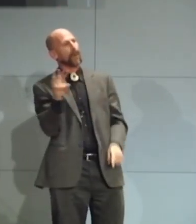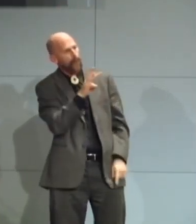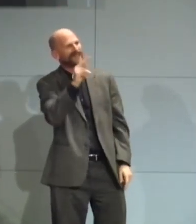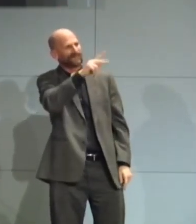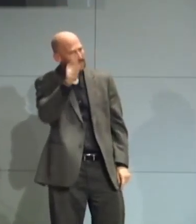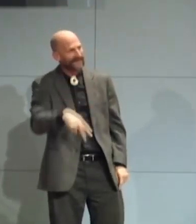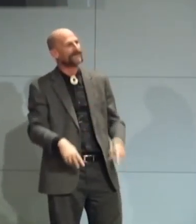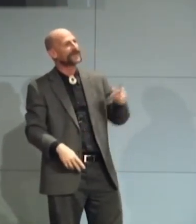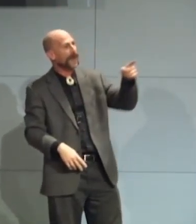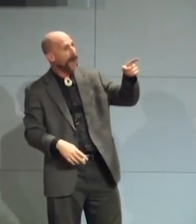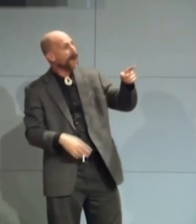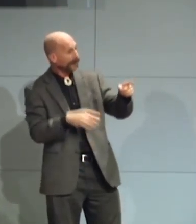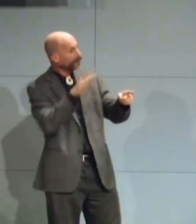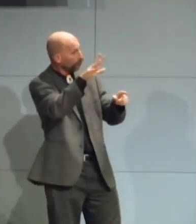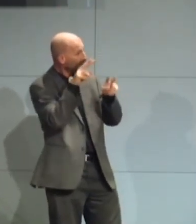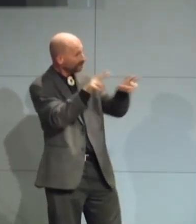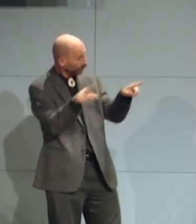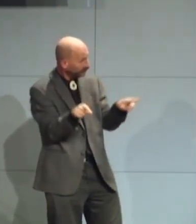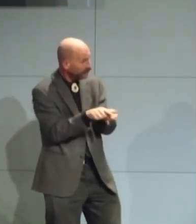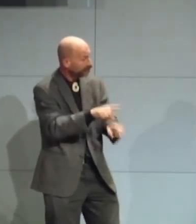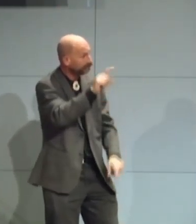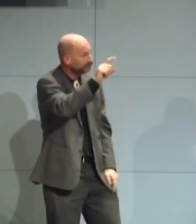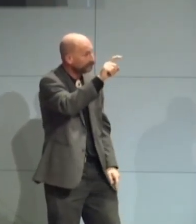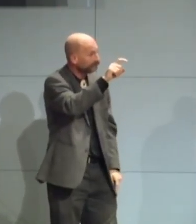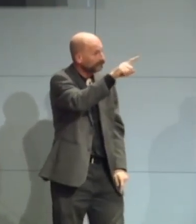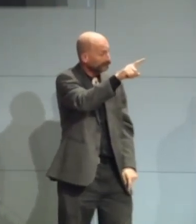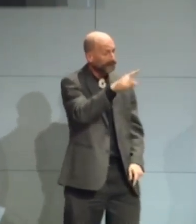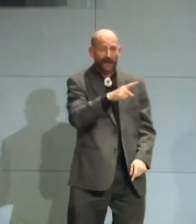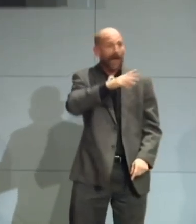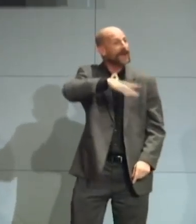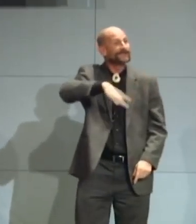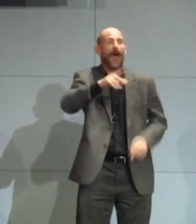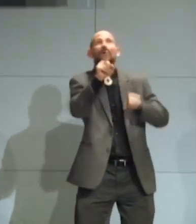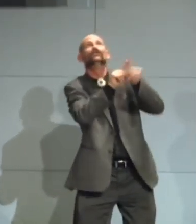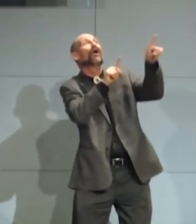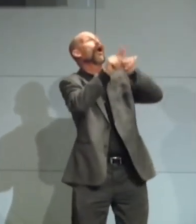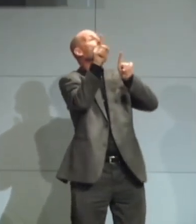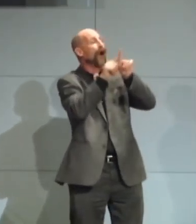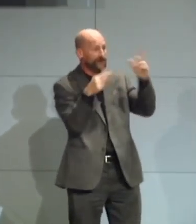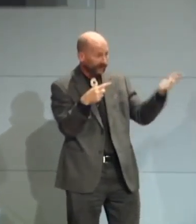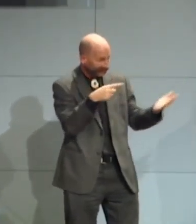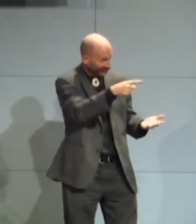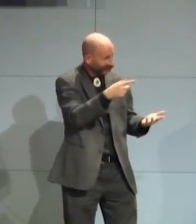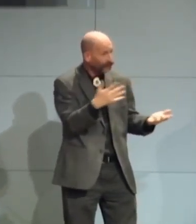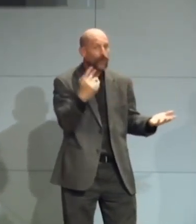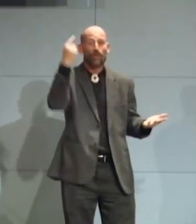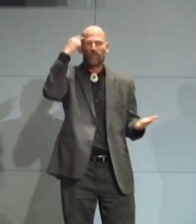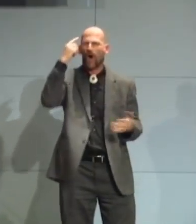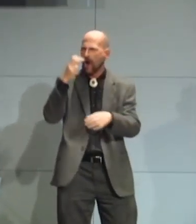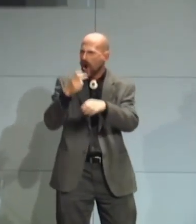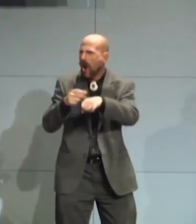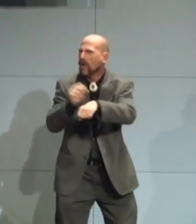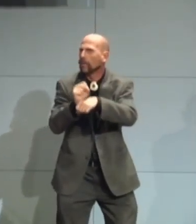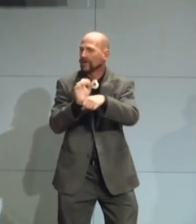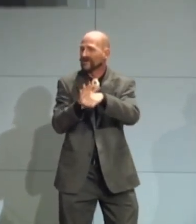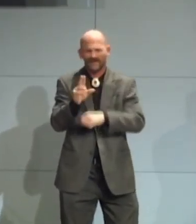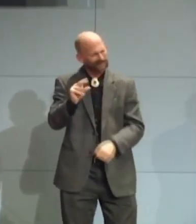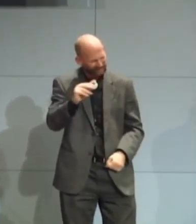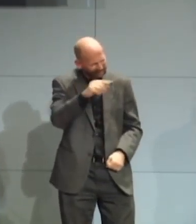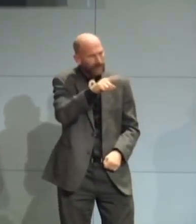the whole concept of people taking personal responsibility for themselves appeals to me, because I got 2 little